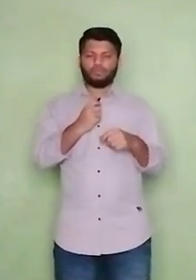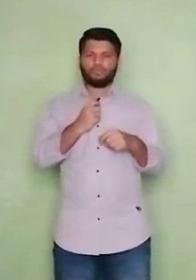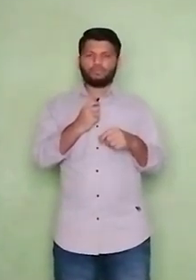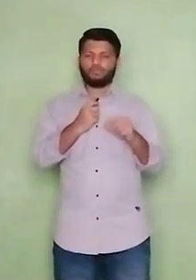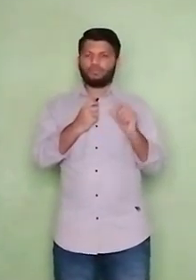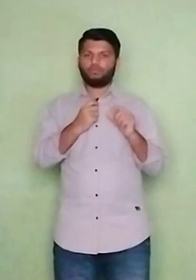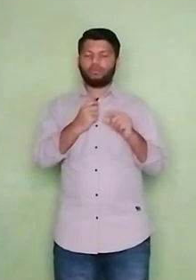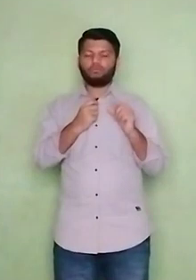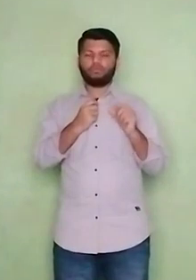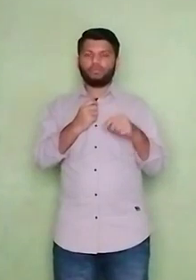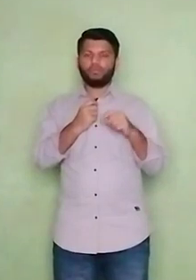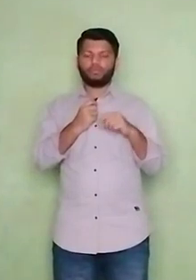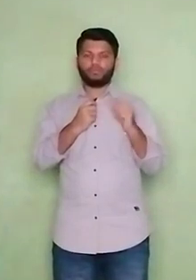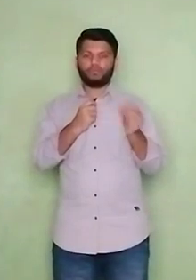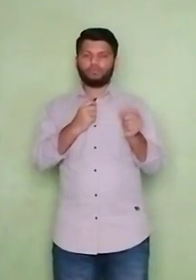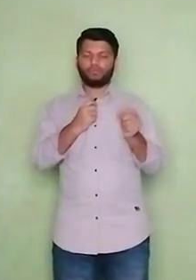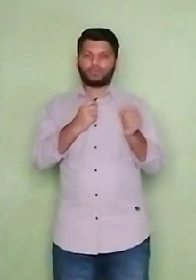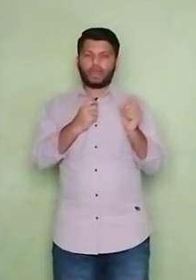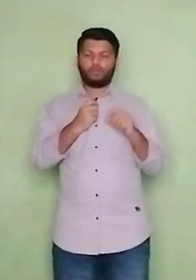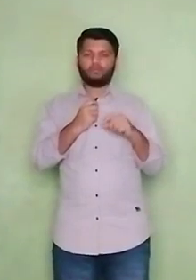So when we don't know how many